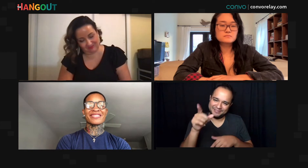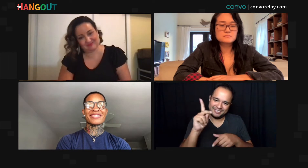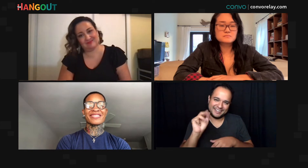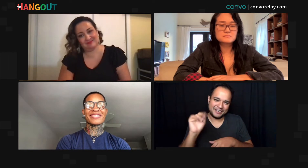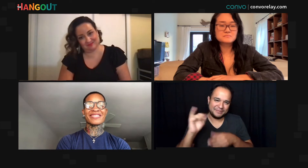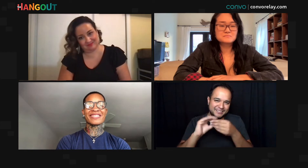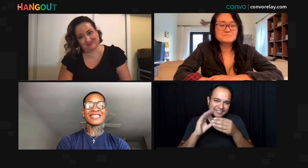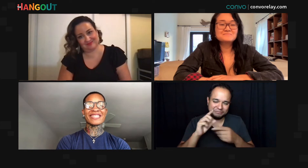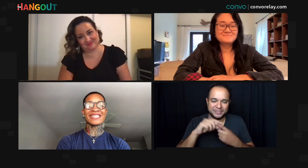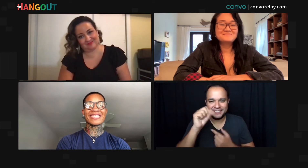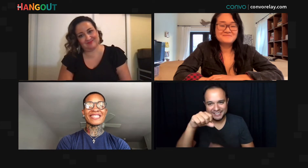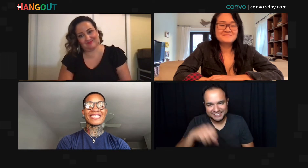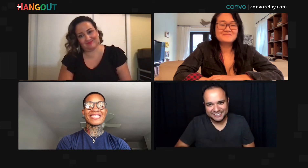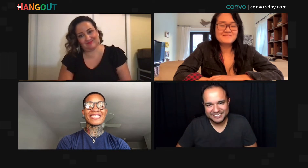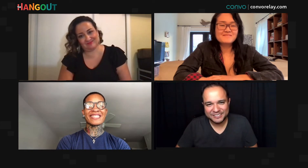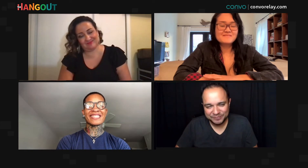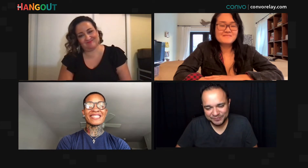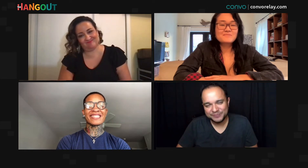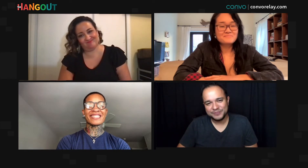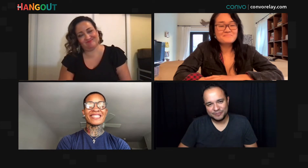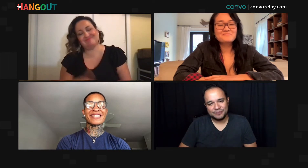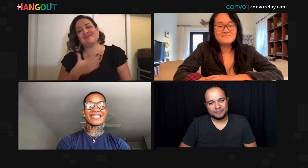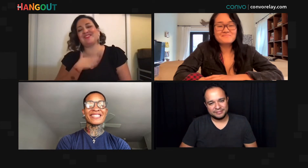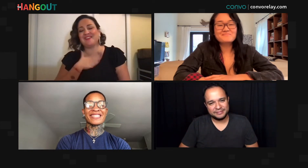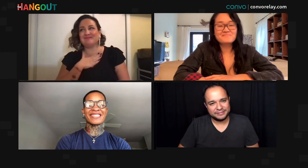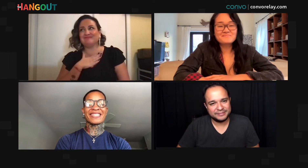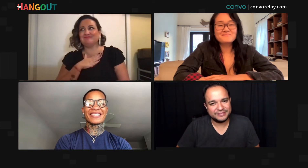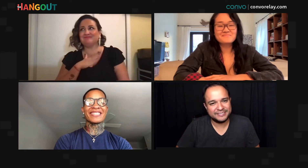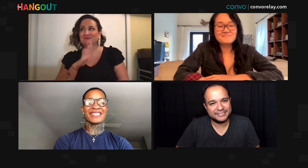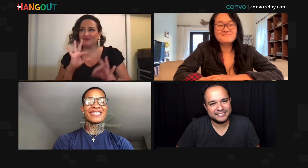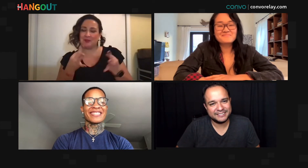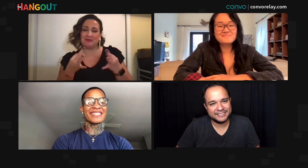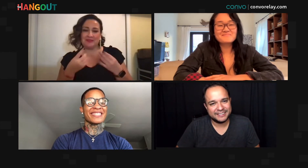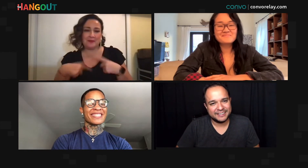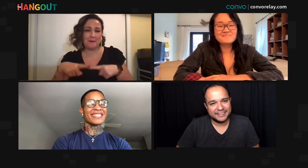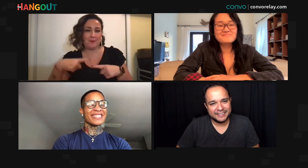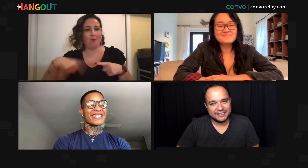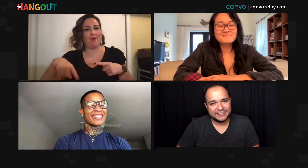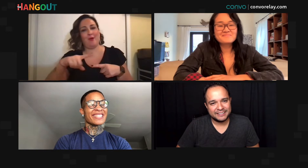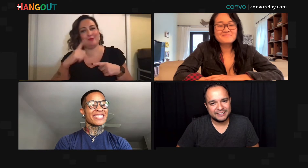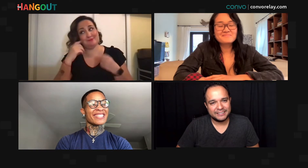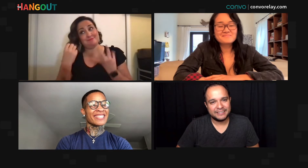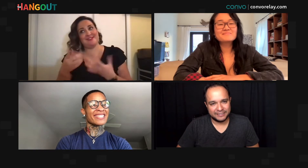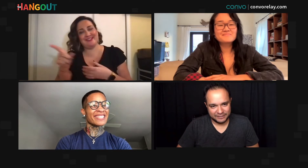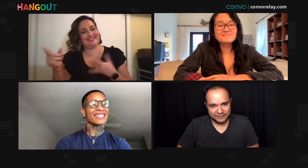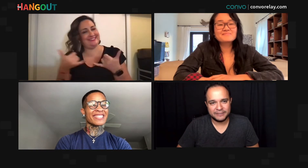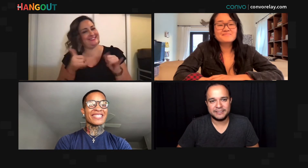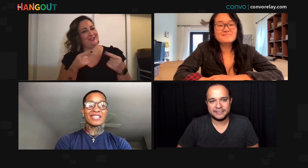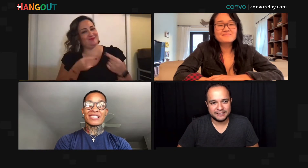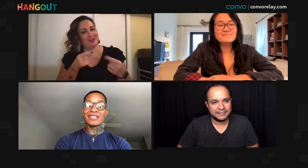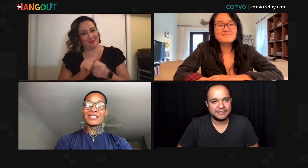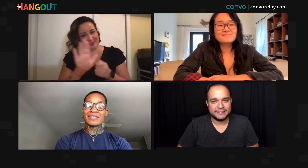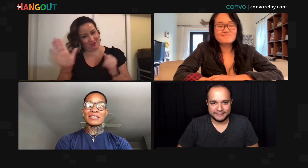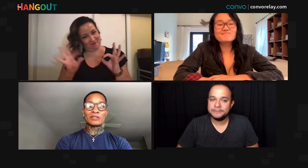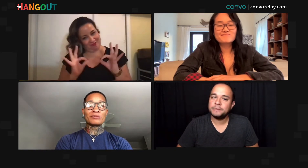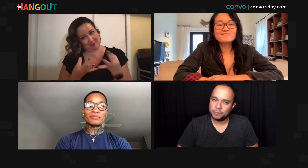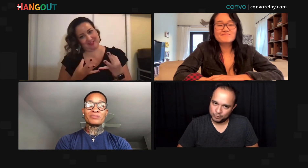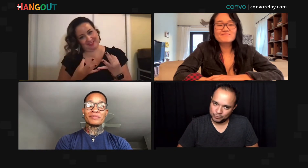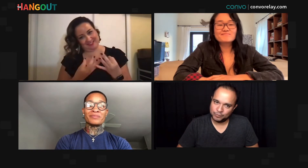a lot of work to do, as Cami said. it's So I agree with precious. that. That's precious. This is Melissa. It's so nice that your family came around because I know a lot of